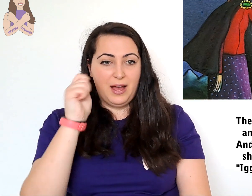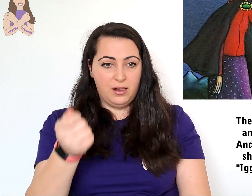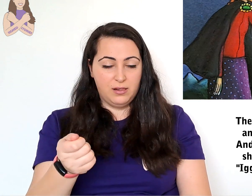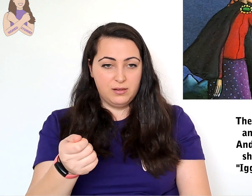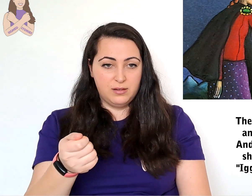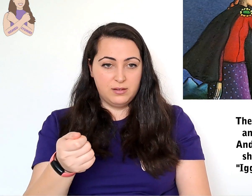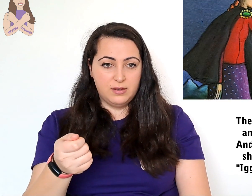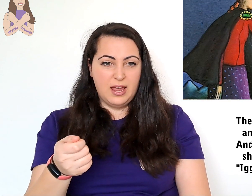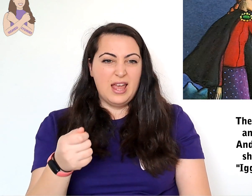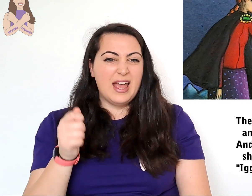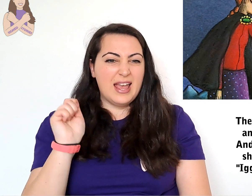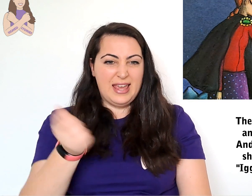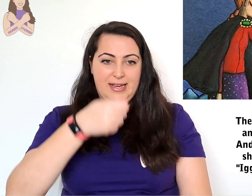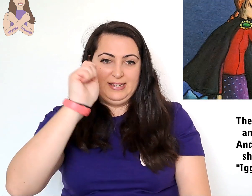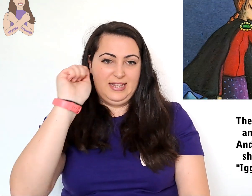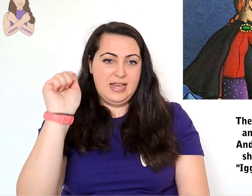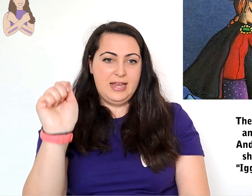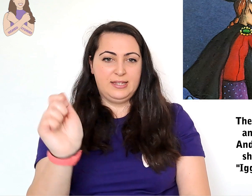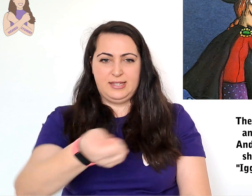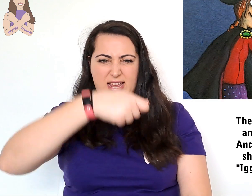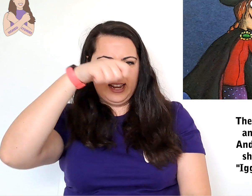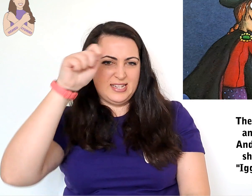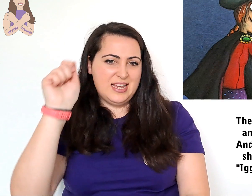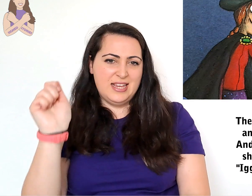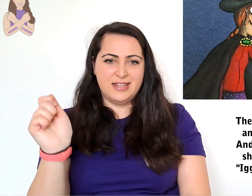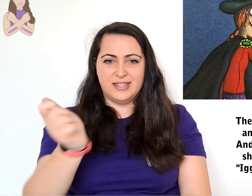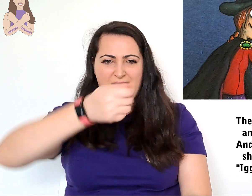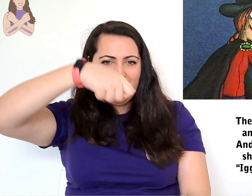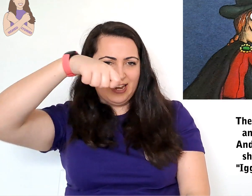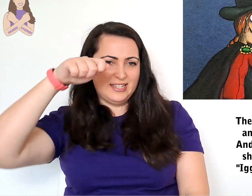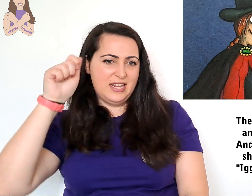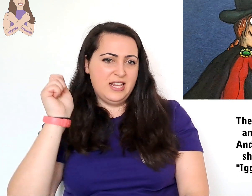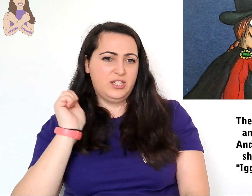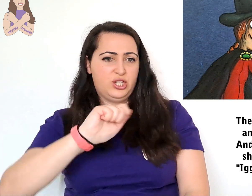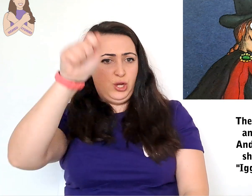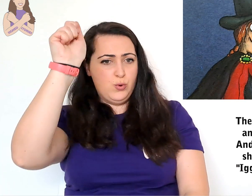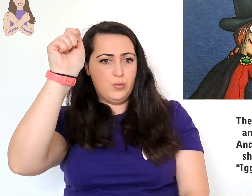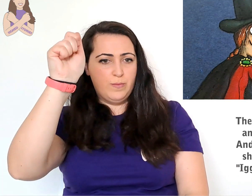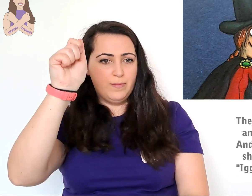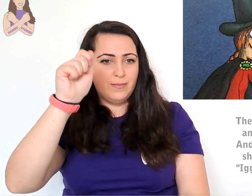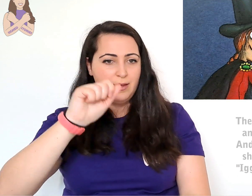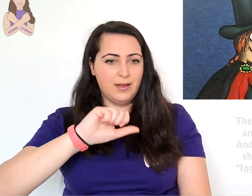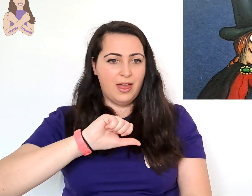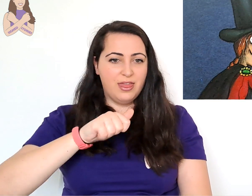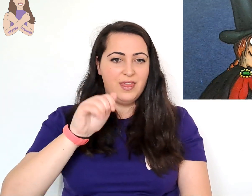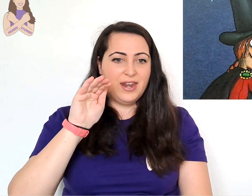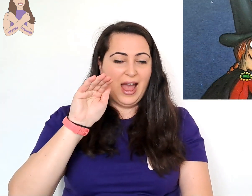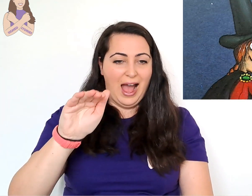spell. "Iggity, ziggity, zaggity, zoom!" Then